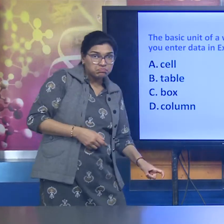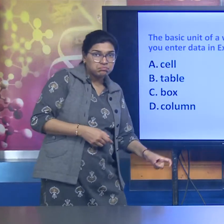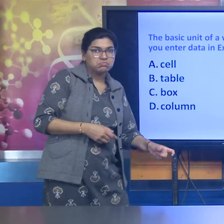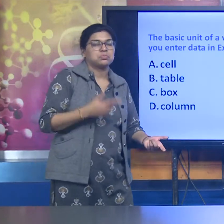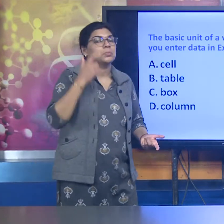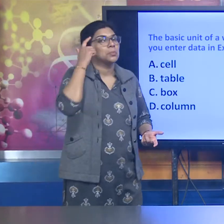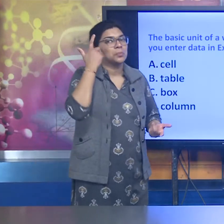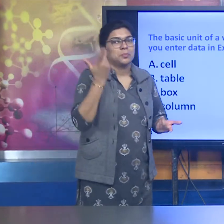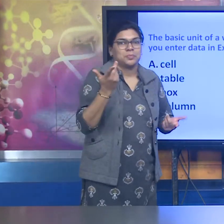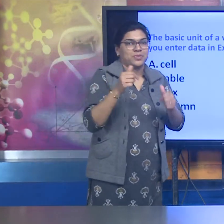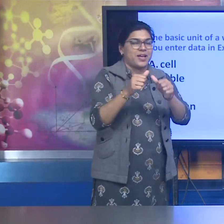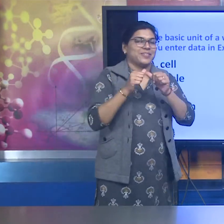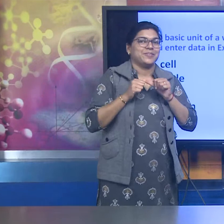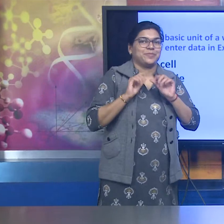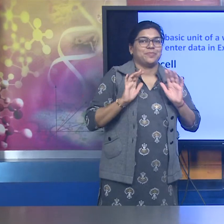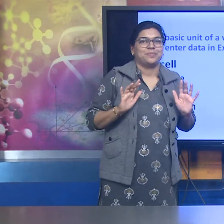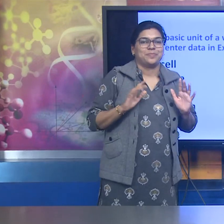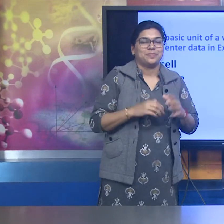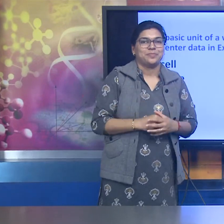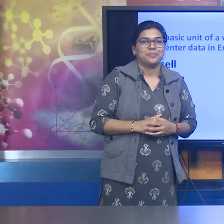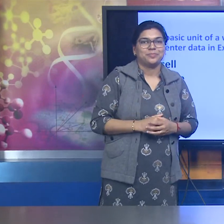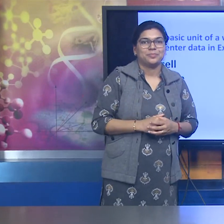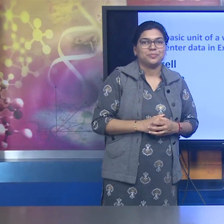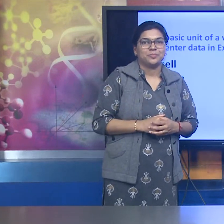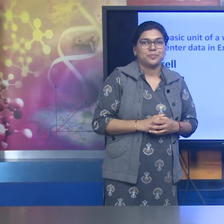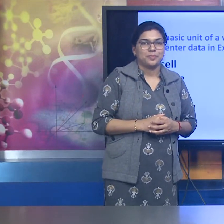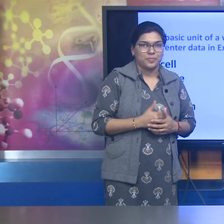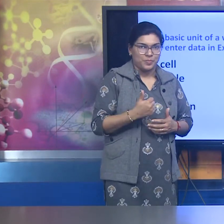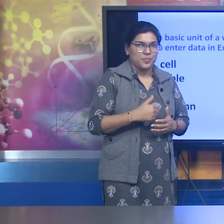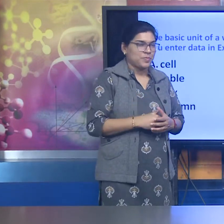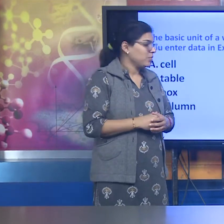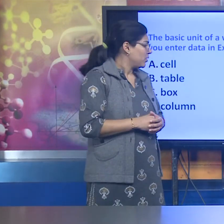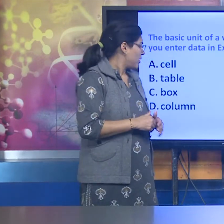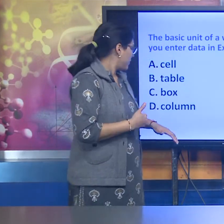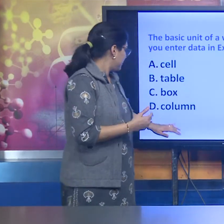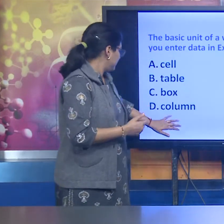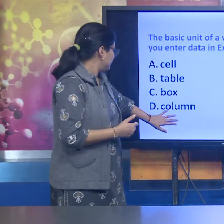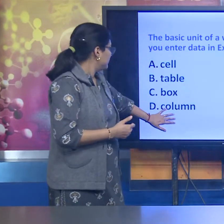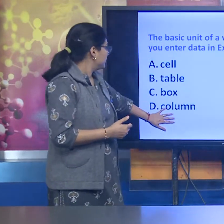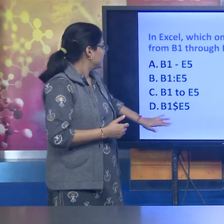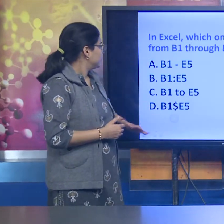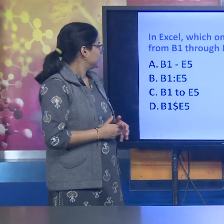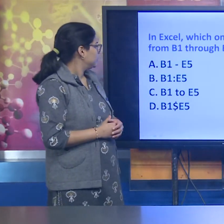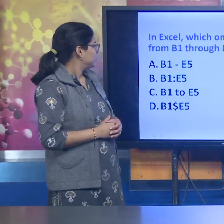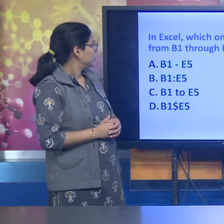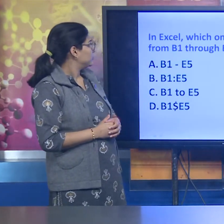cell, table, box, column.